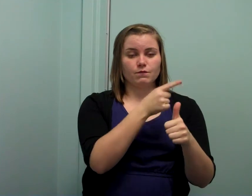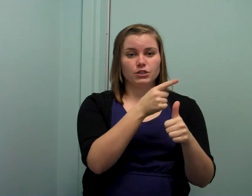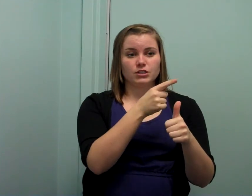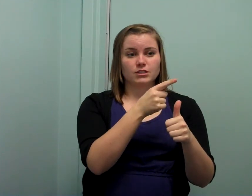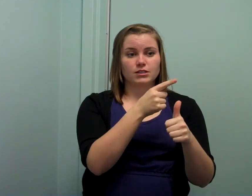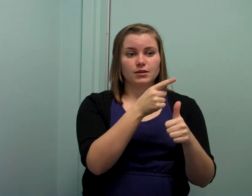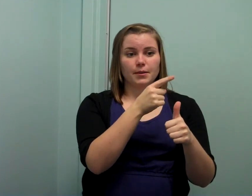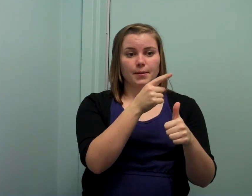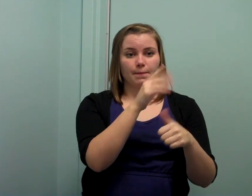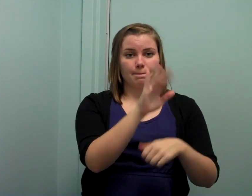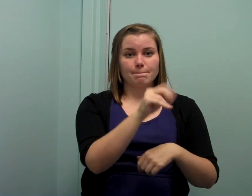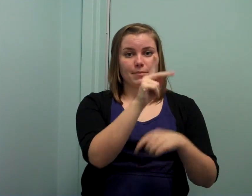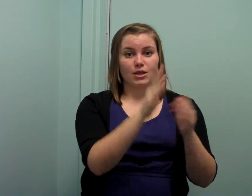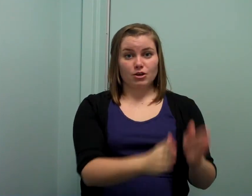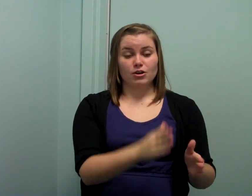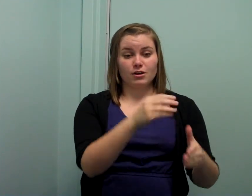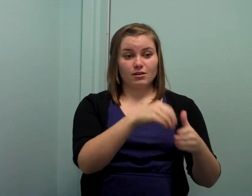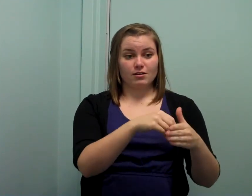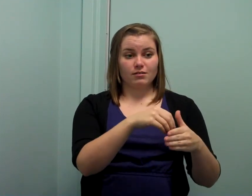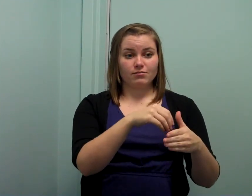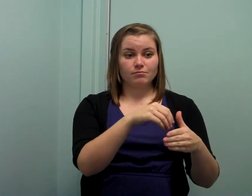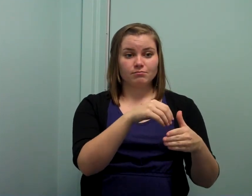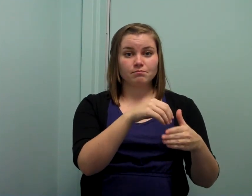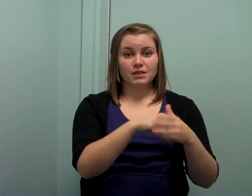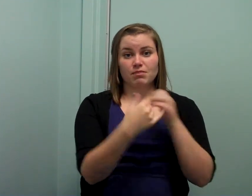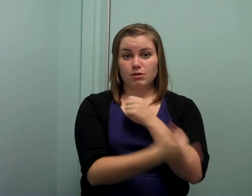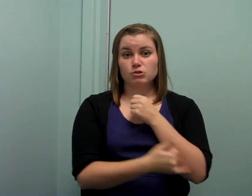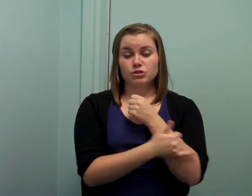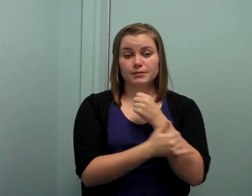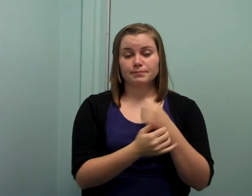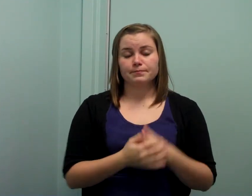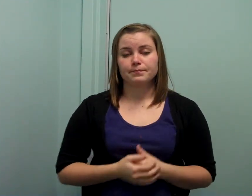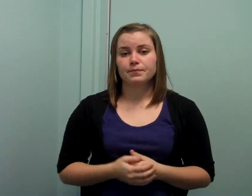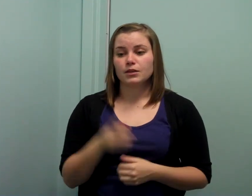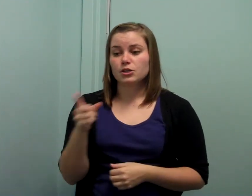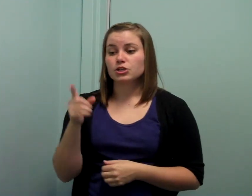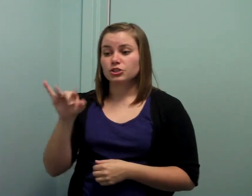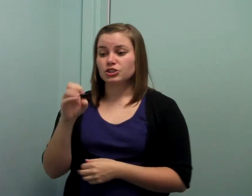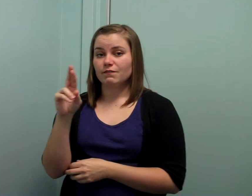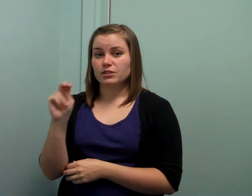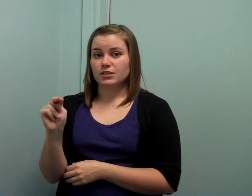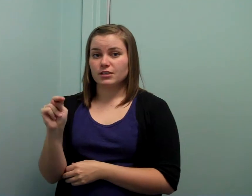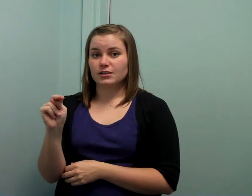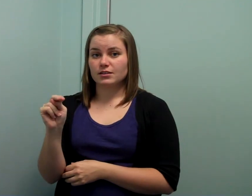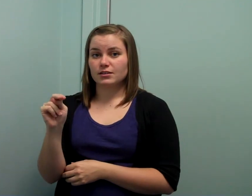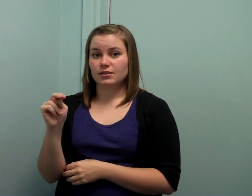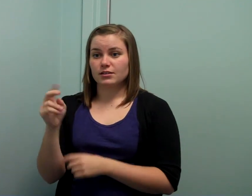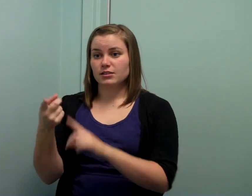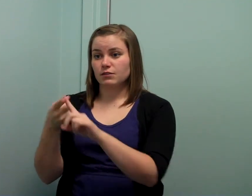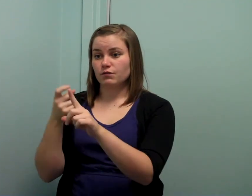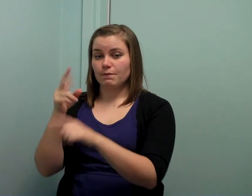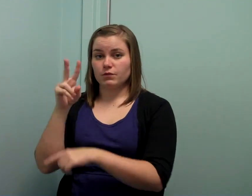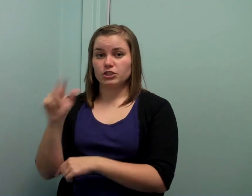banker, Secretary of the Treasury. Jefferson, a landed aristocrat from Virginia,